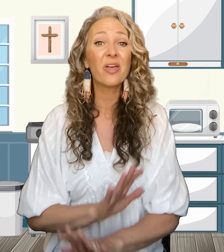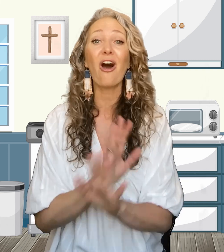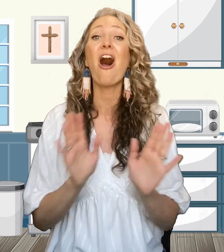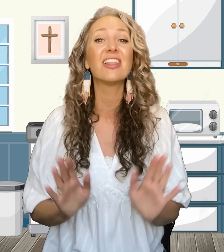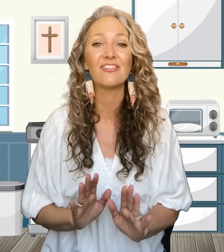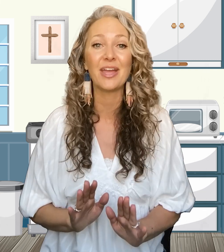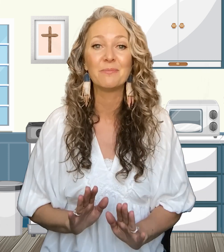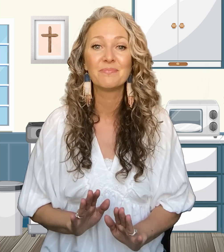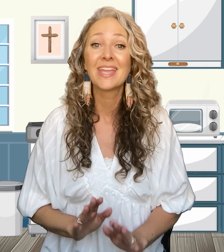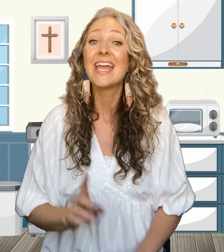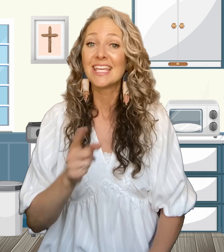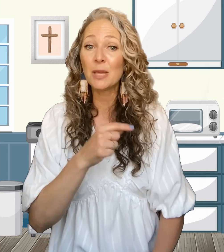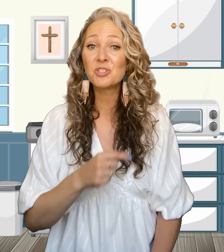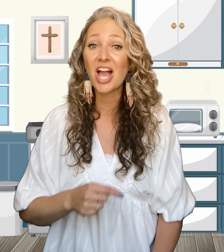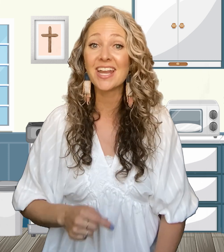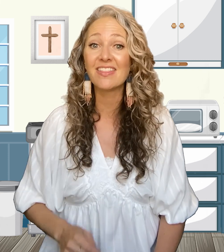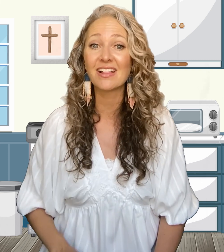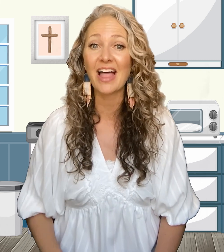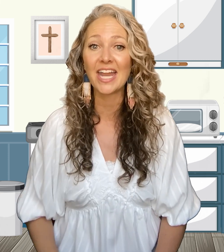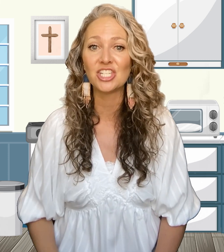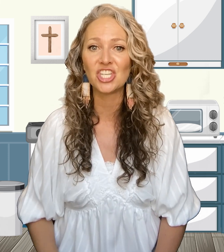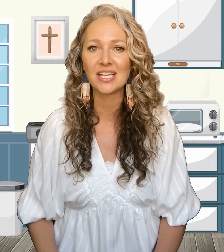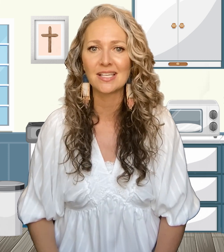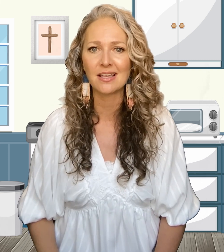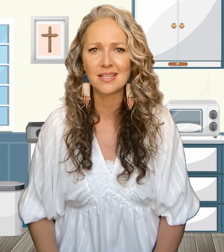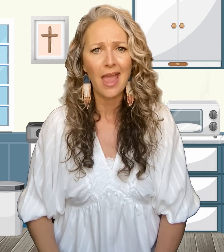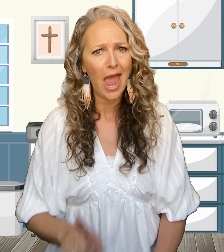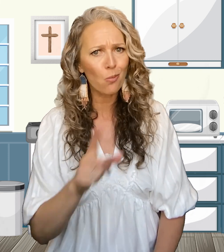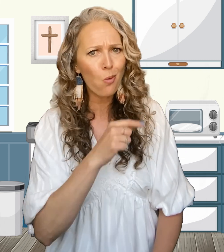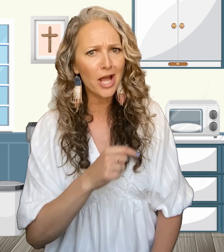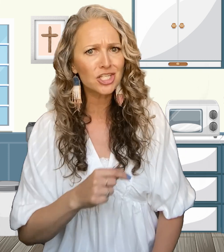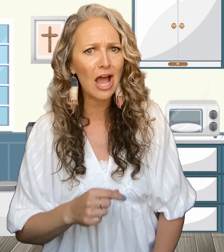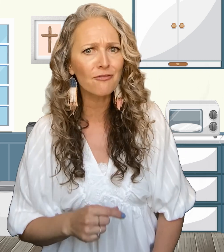all of it. Keep shining the light of Jesus and watch out for that